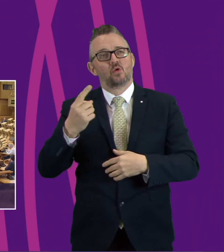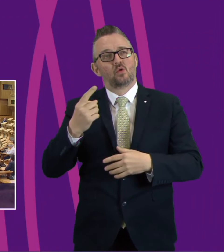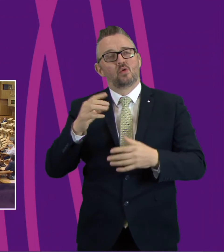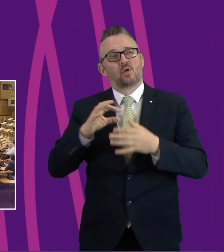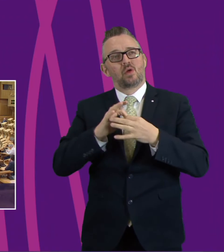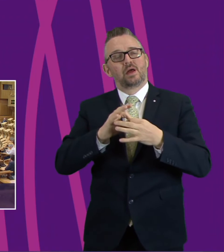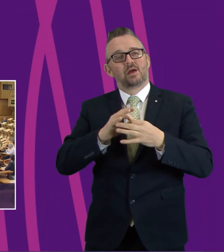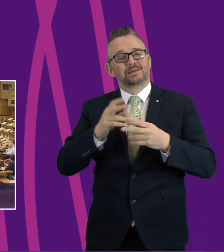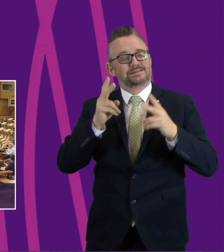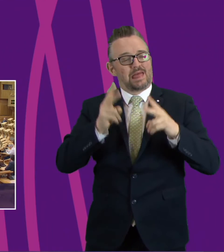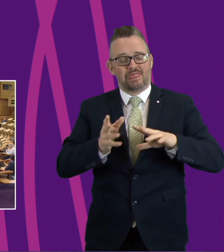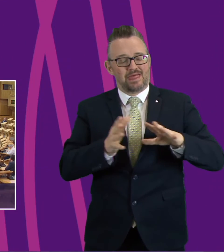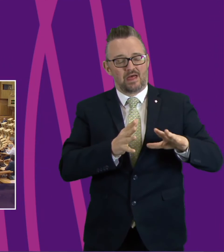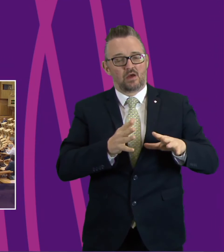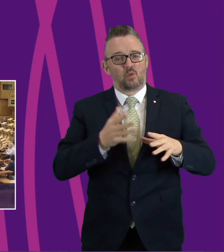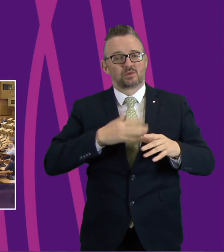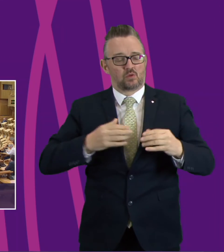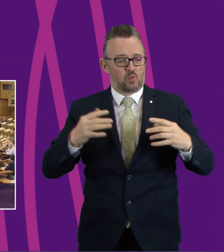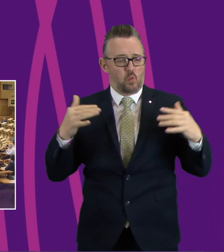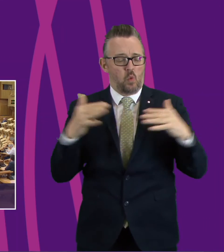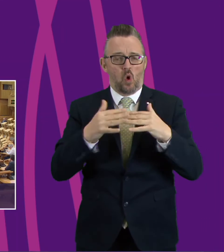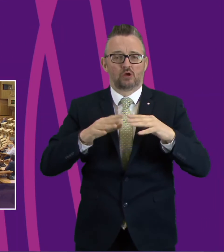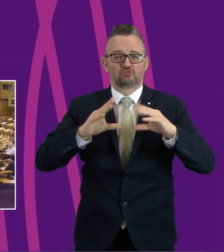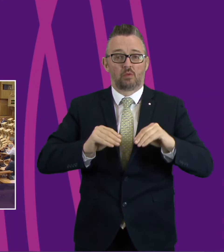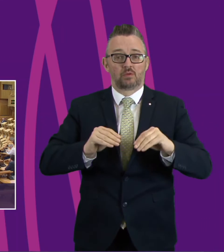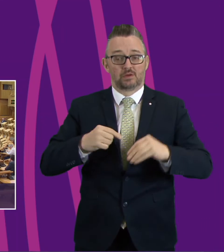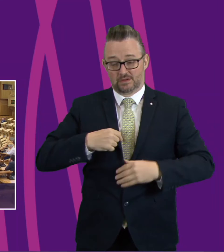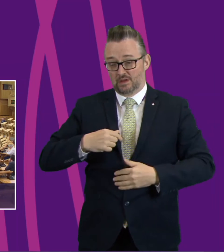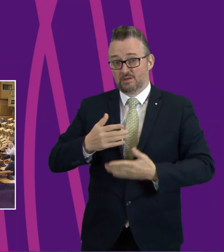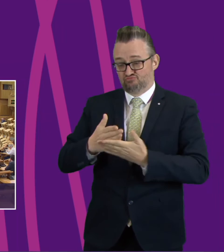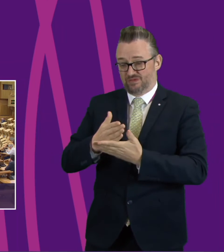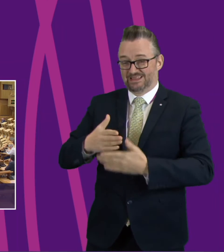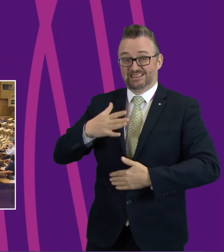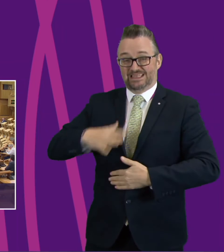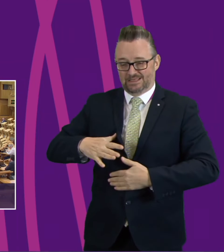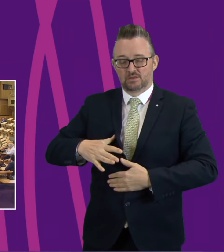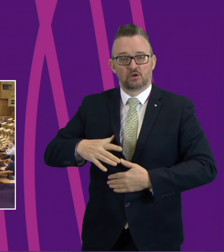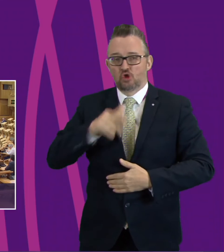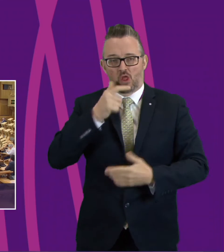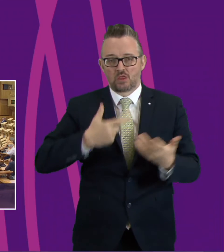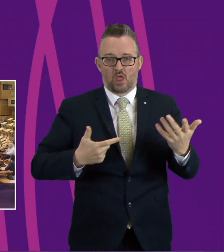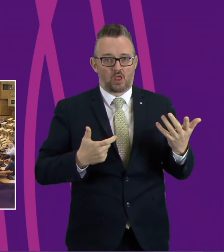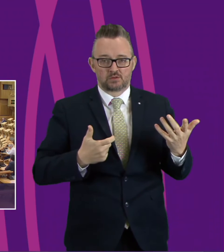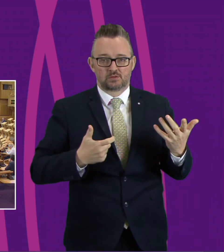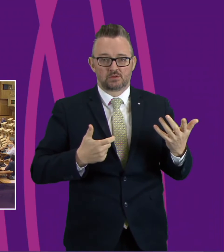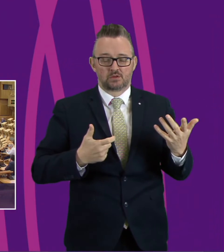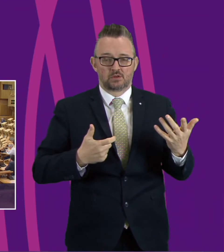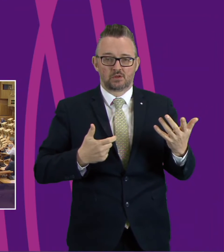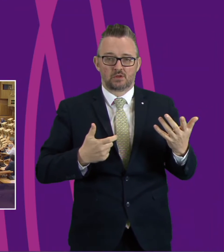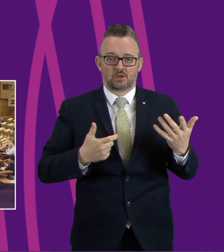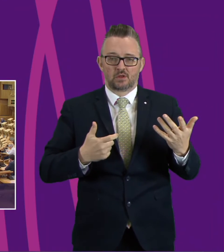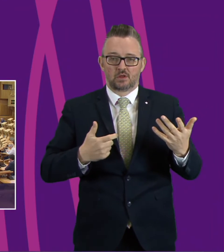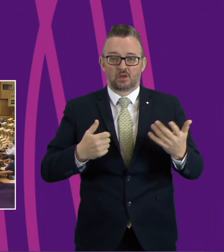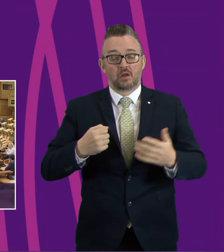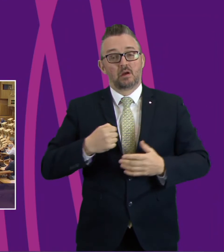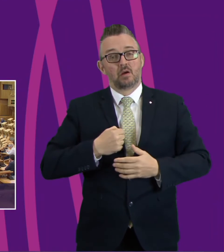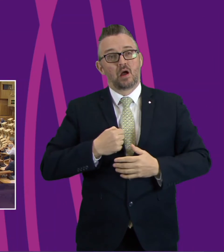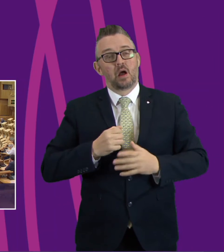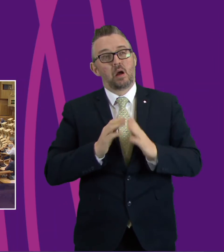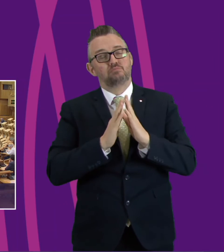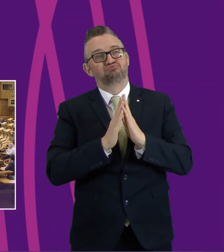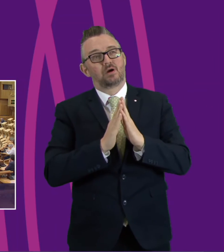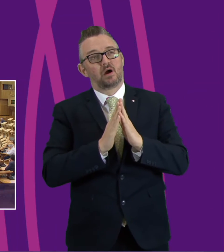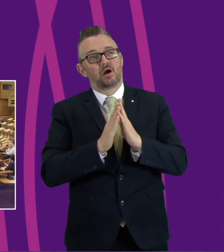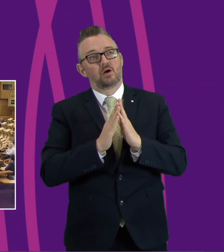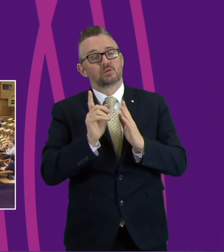more wars, since we need bread, not guns." My prayer is that coronavirus